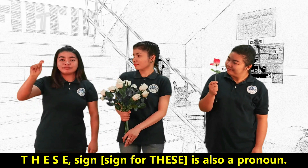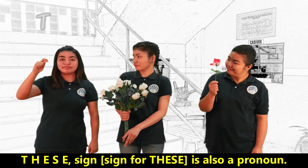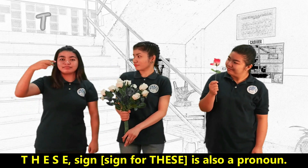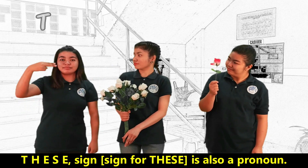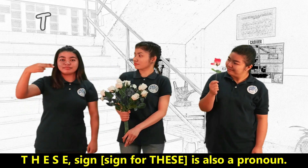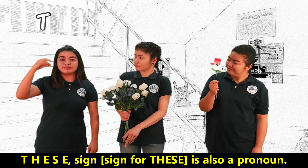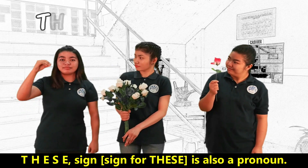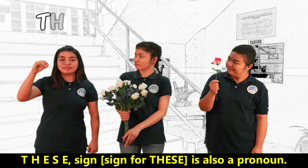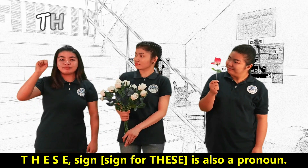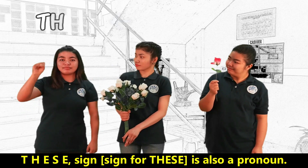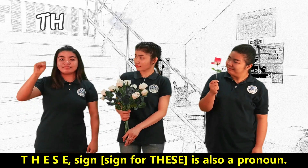THESE,